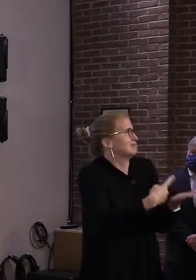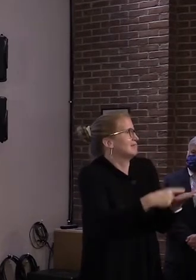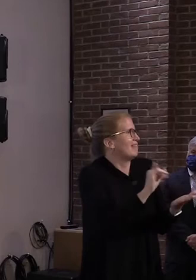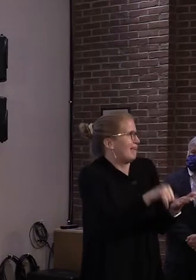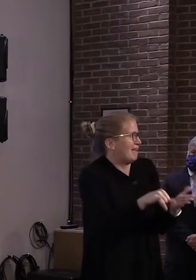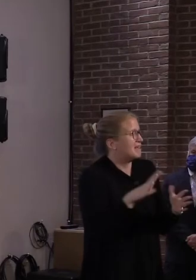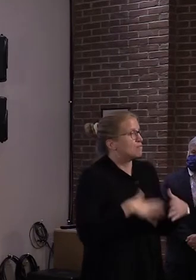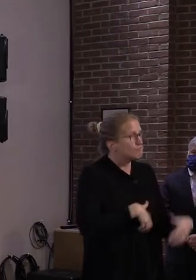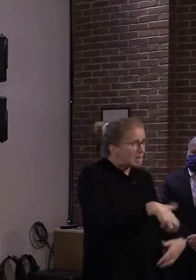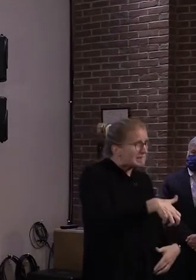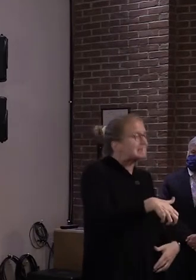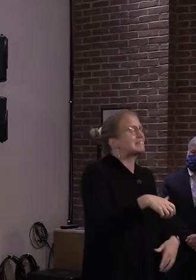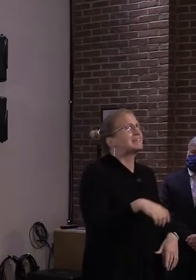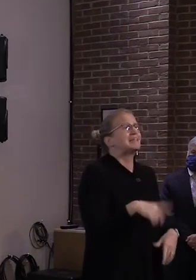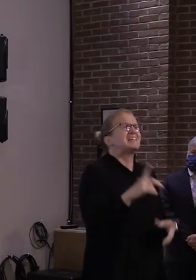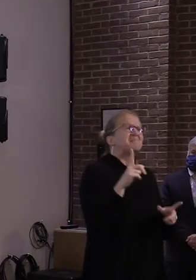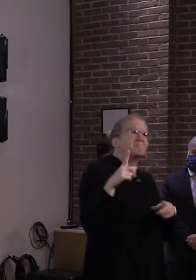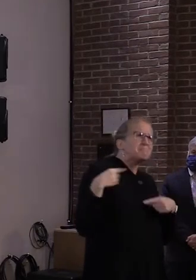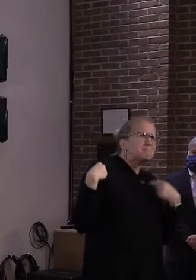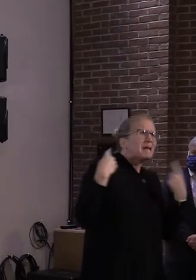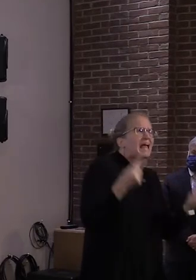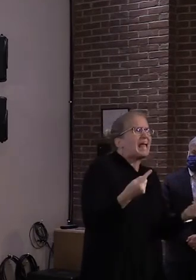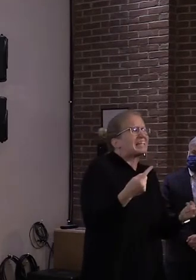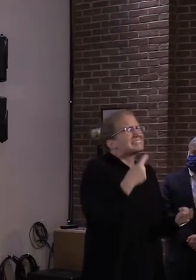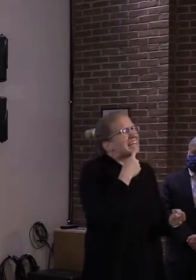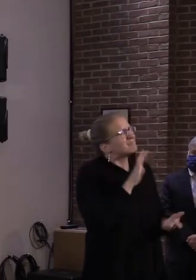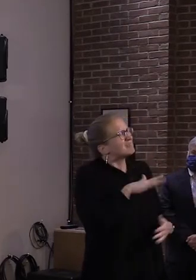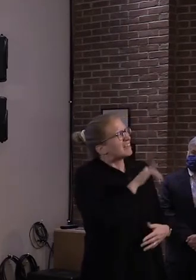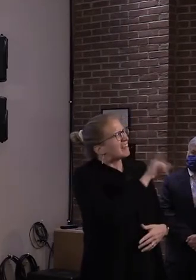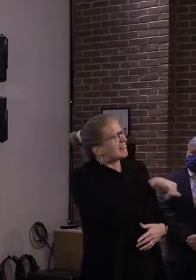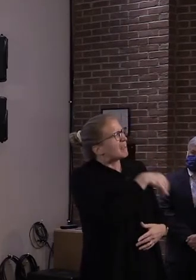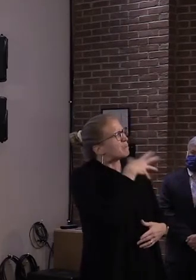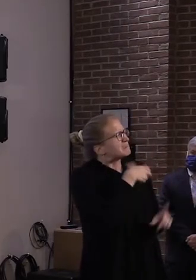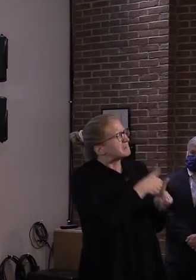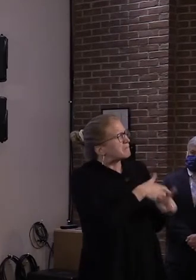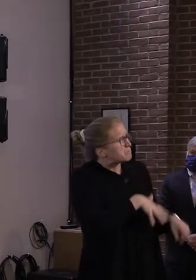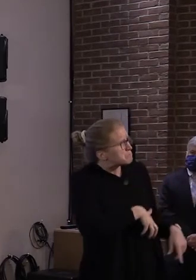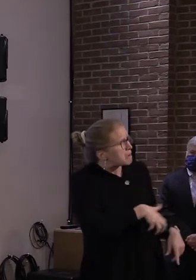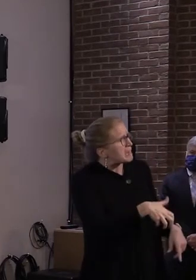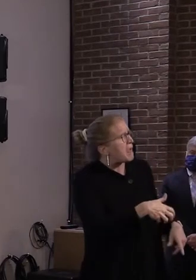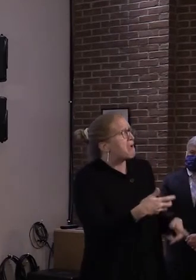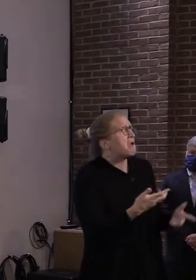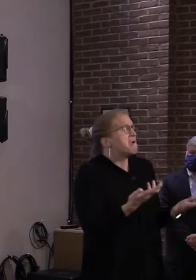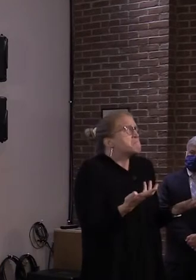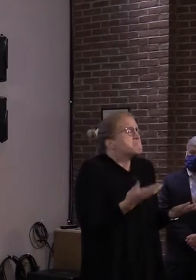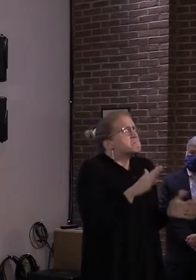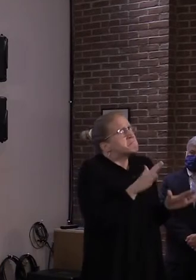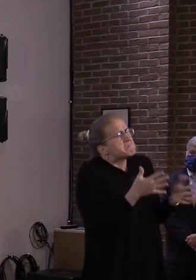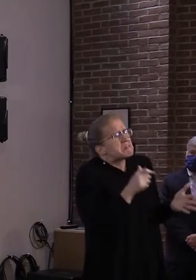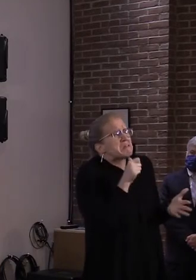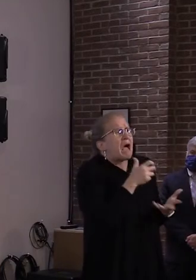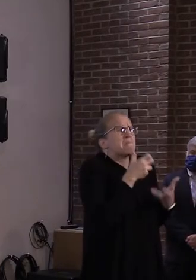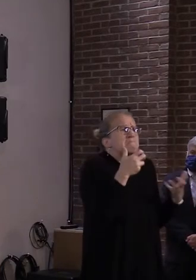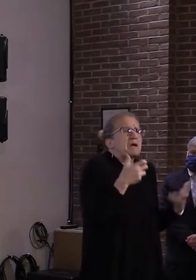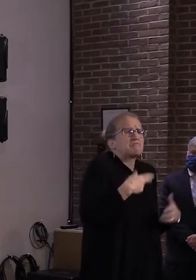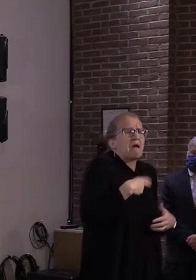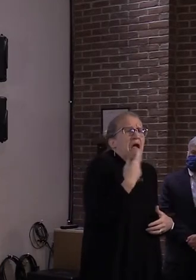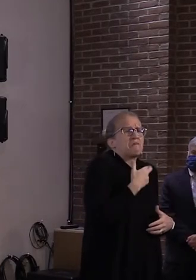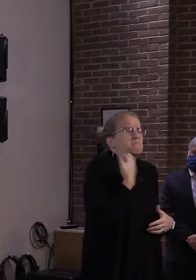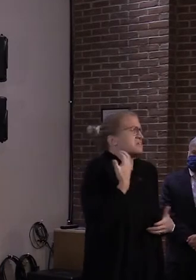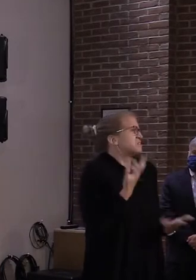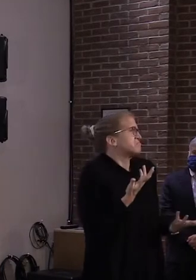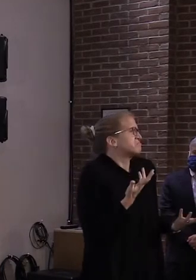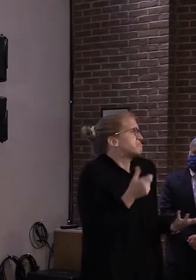as probably not having much increase in risk. Well, now it's being talked about as a little uncertain